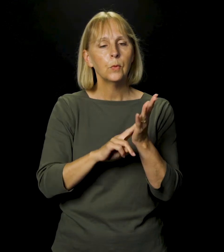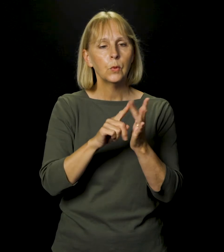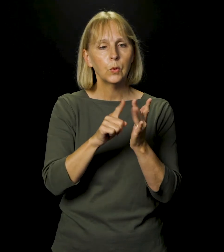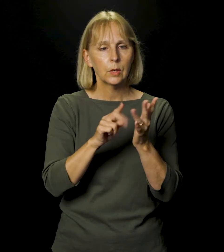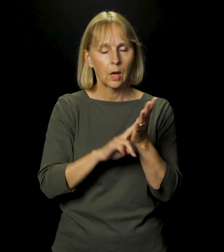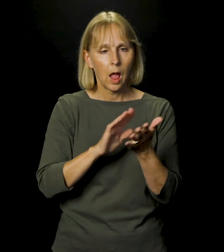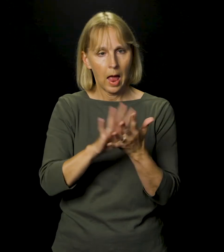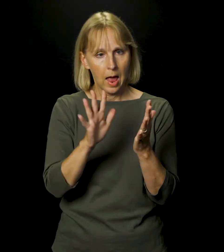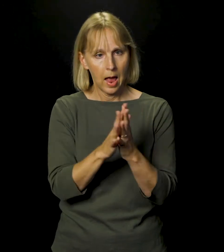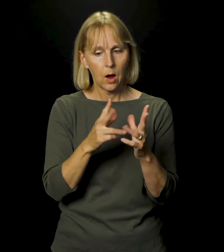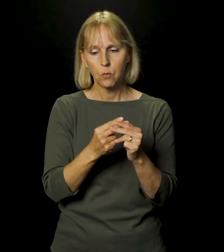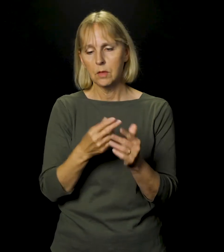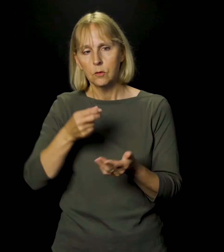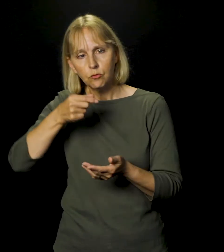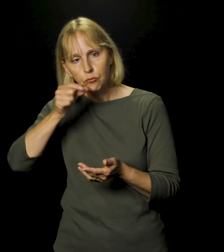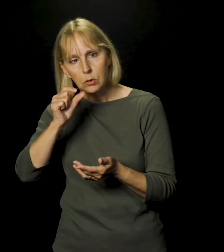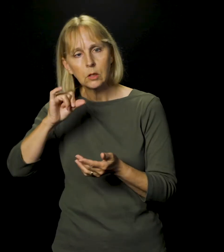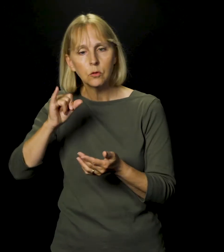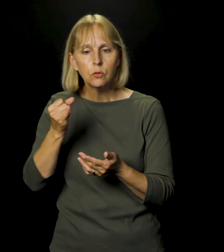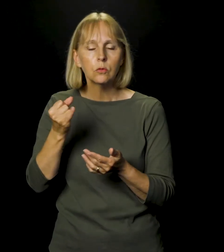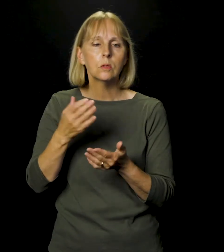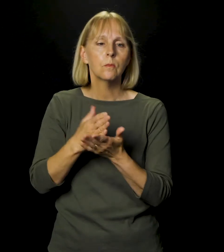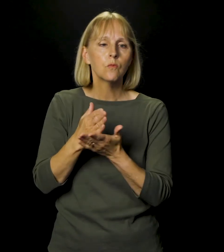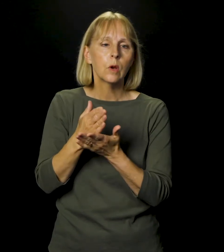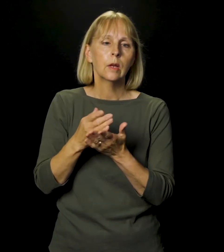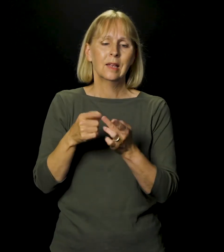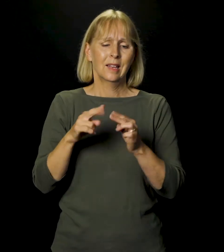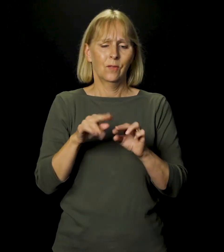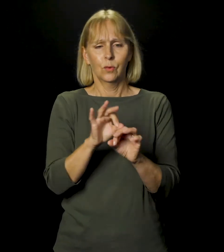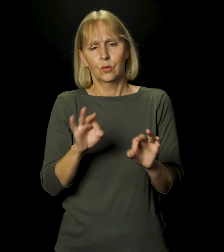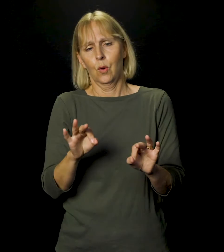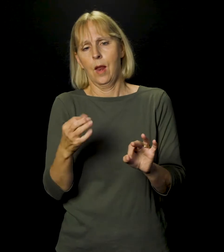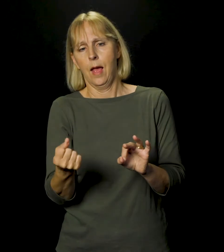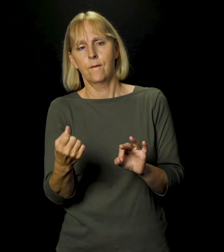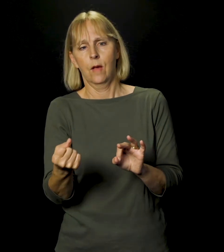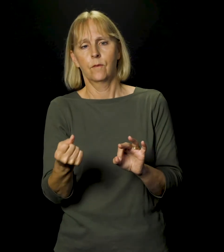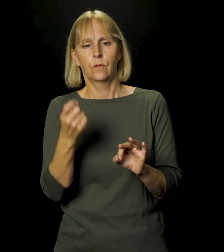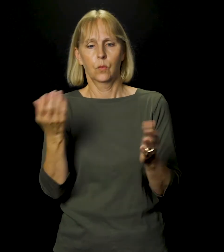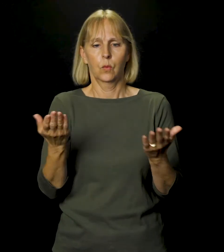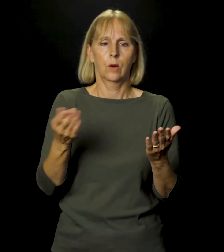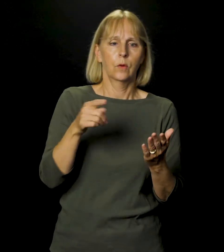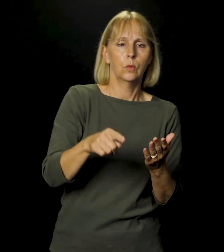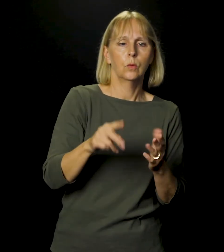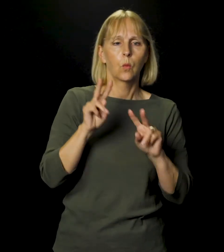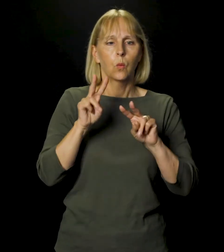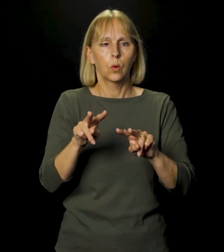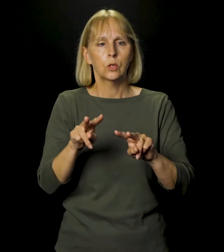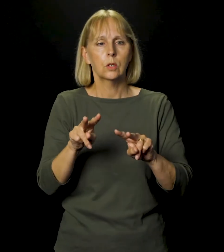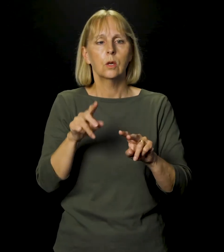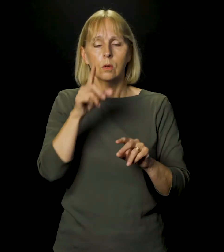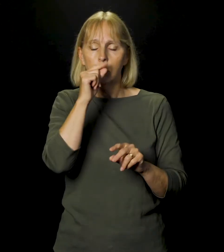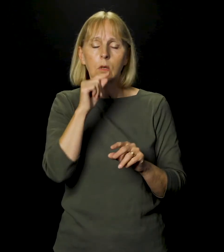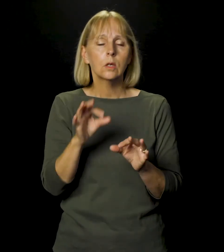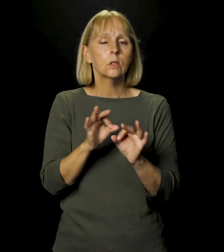of Jesus' body and blood given for us. And if you don't have those things where you are right now, maybe you just want to take a moment to be still